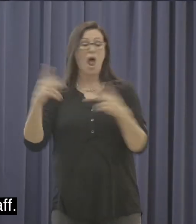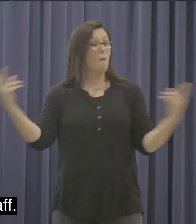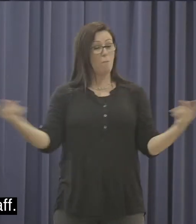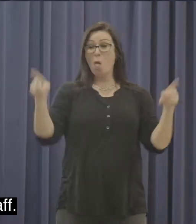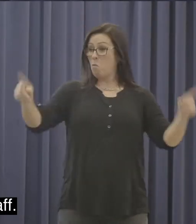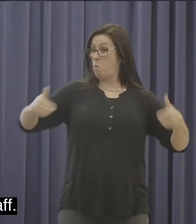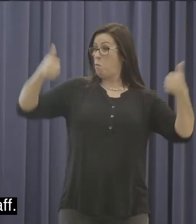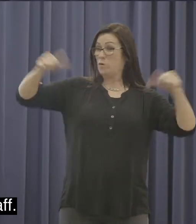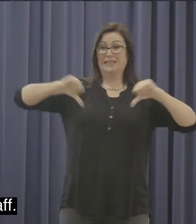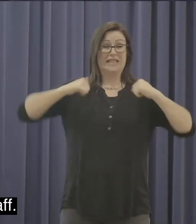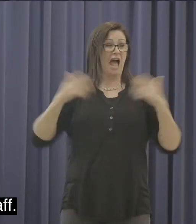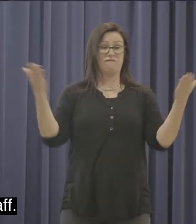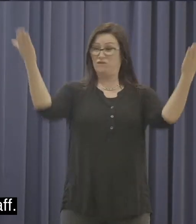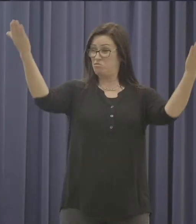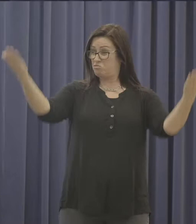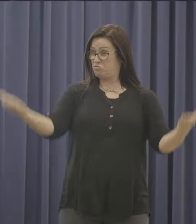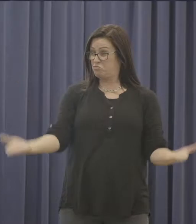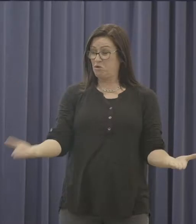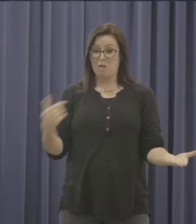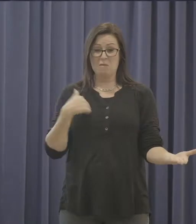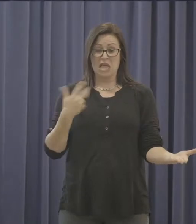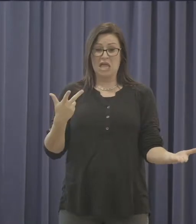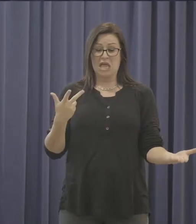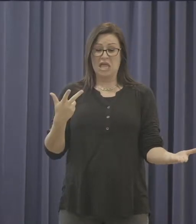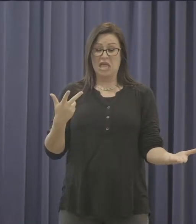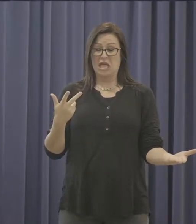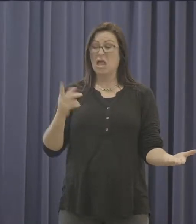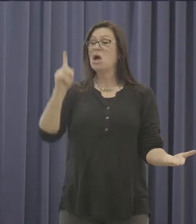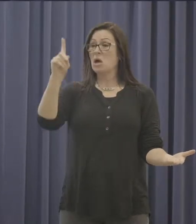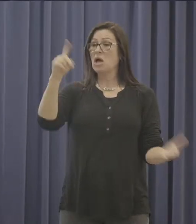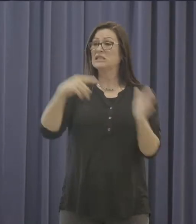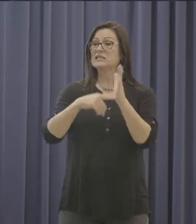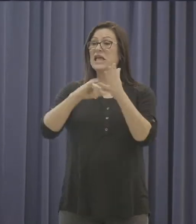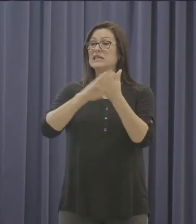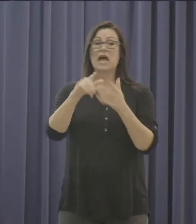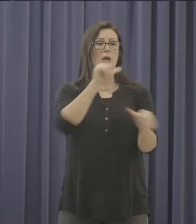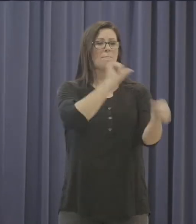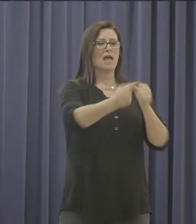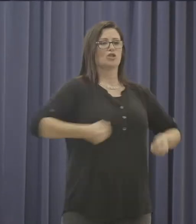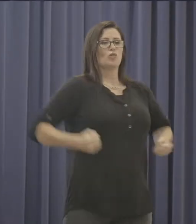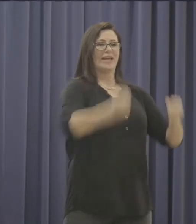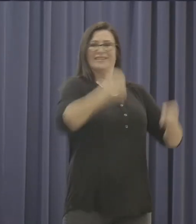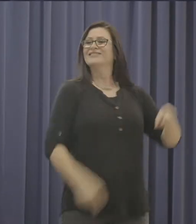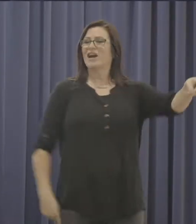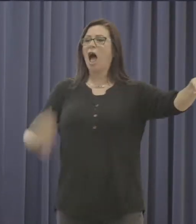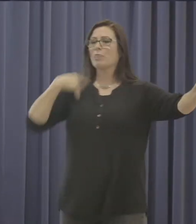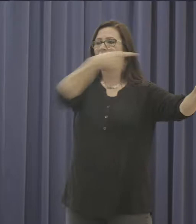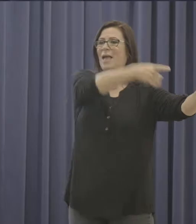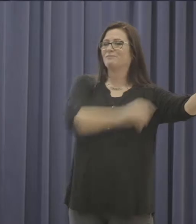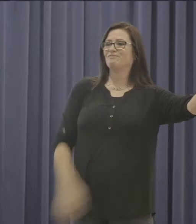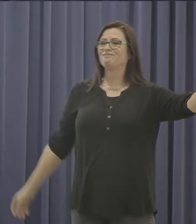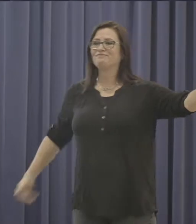teachers of the deaf and support staff. In the end, the decision was purely based on the fact that TSH had better swings. In